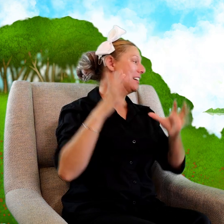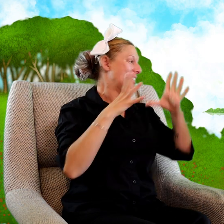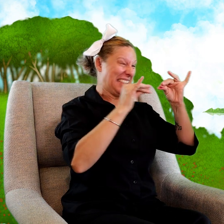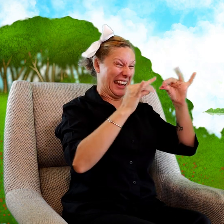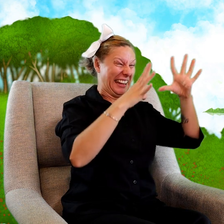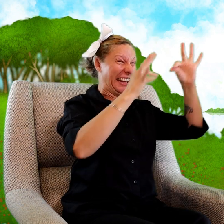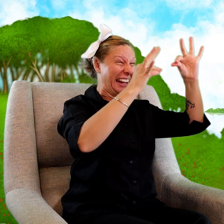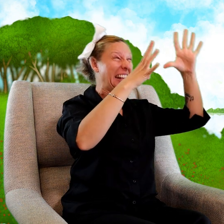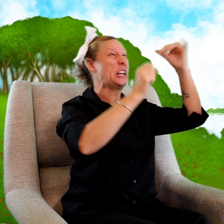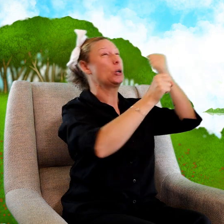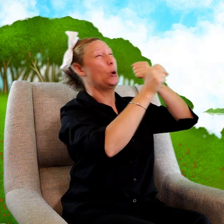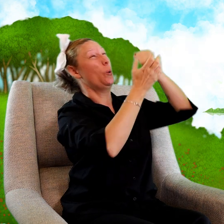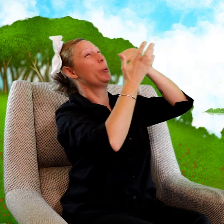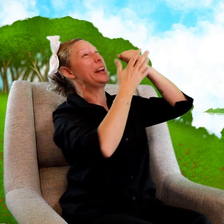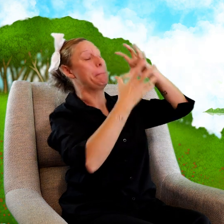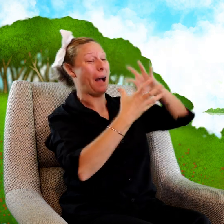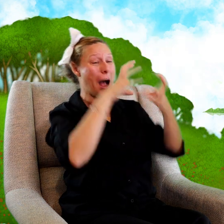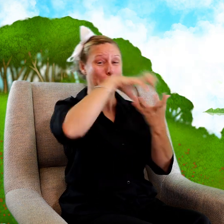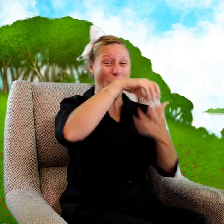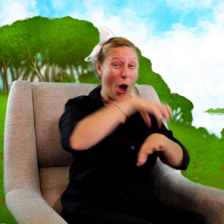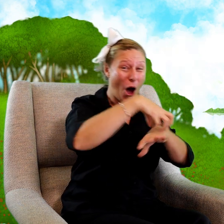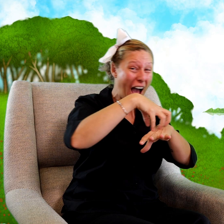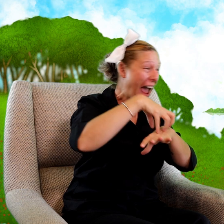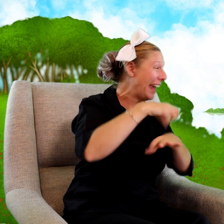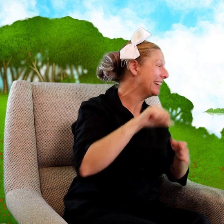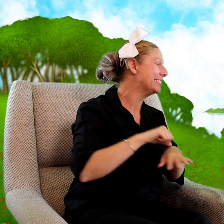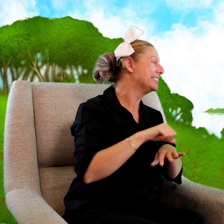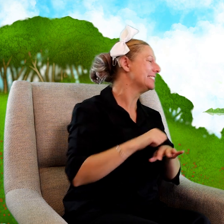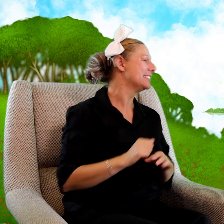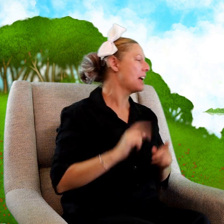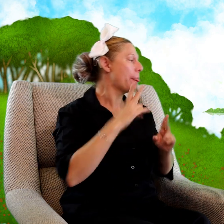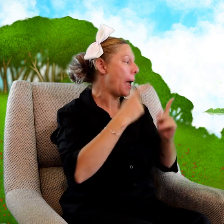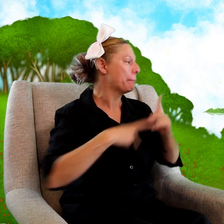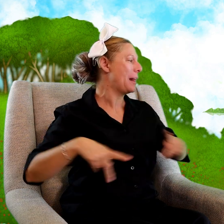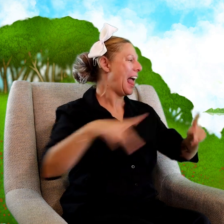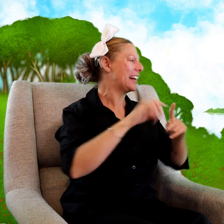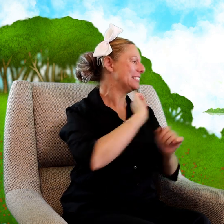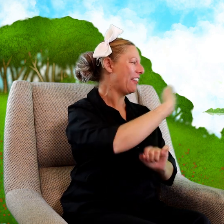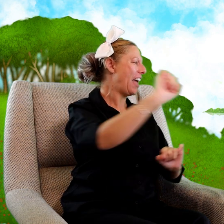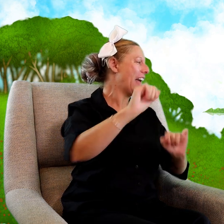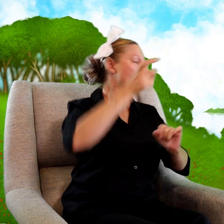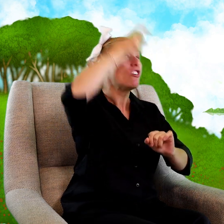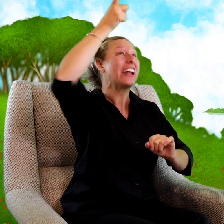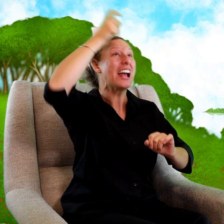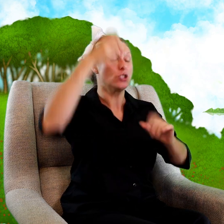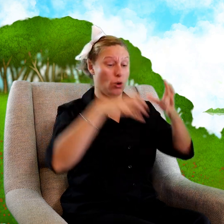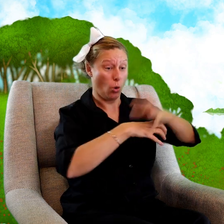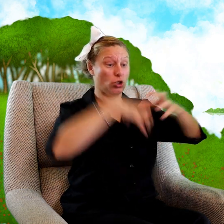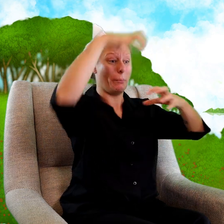sticky, gooey mud pies. They placed their creations, one